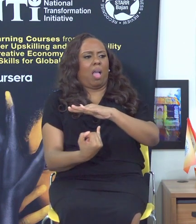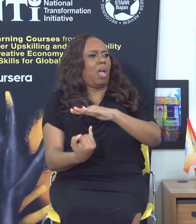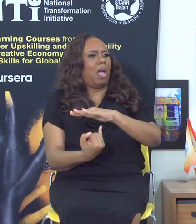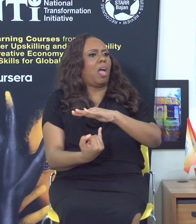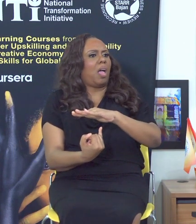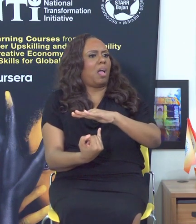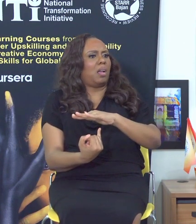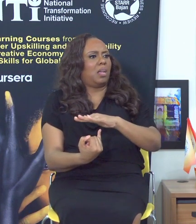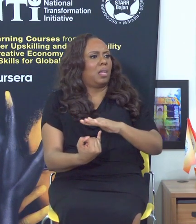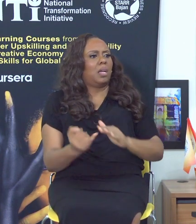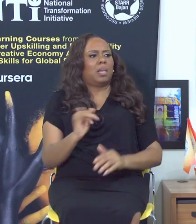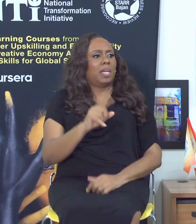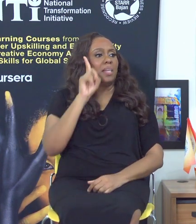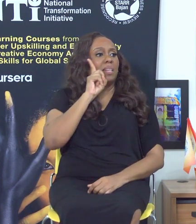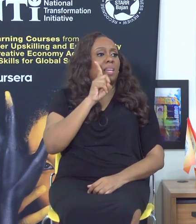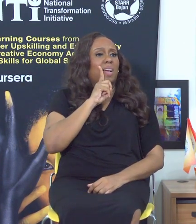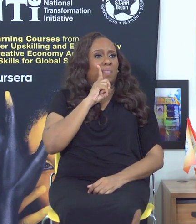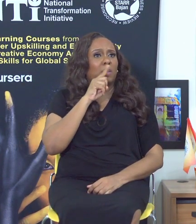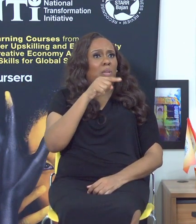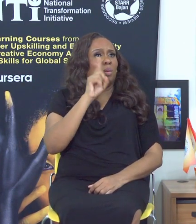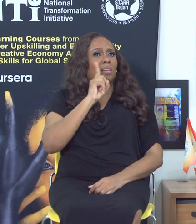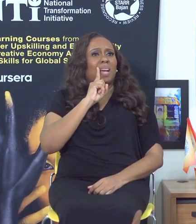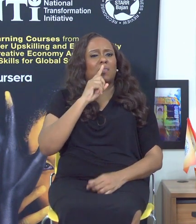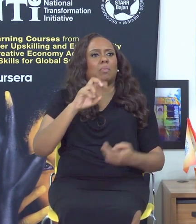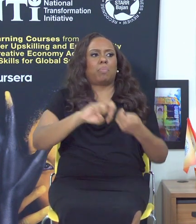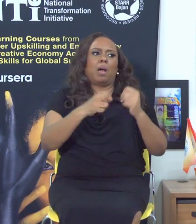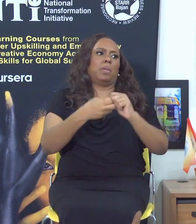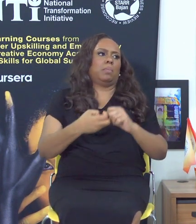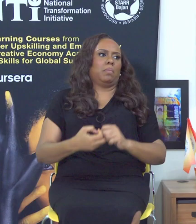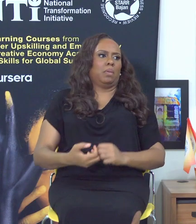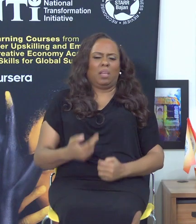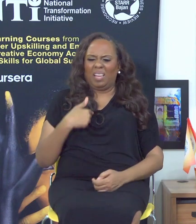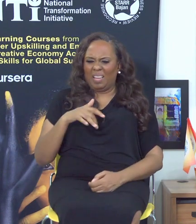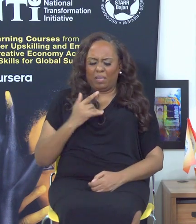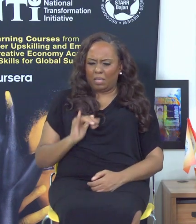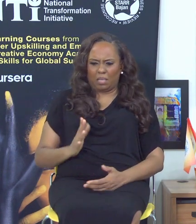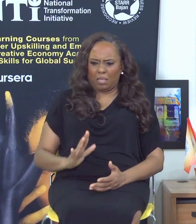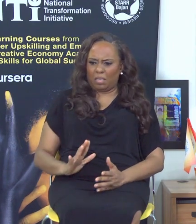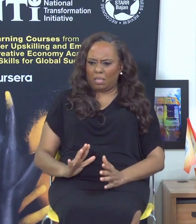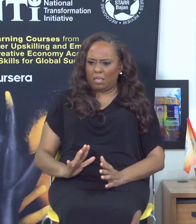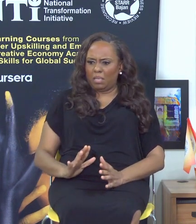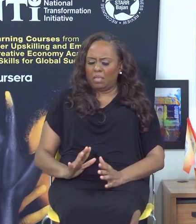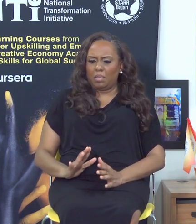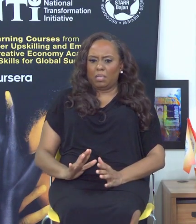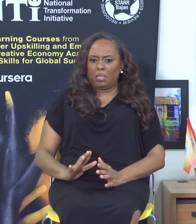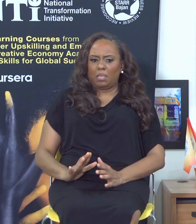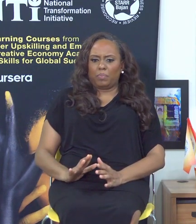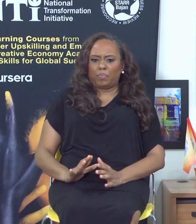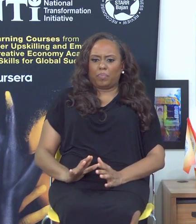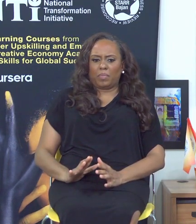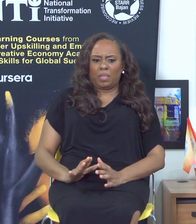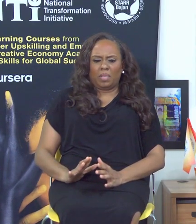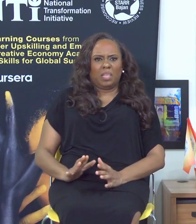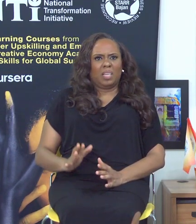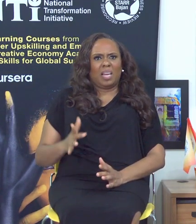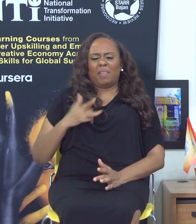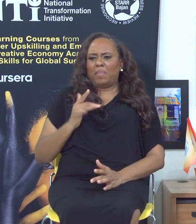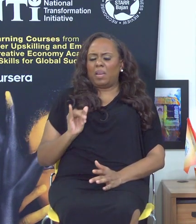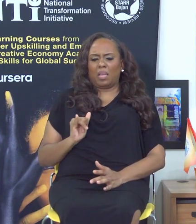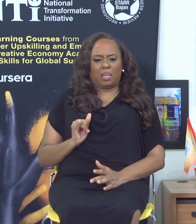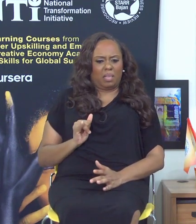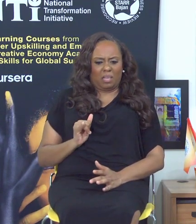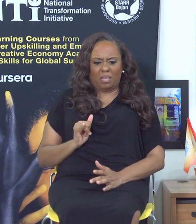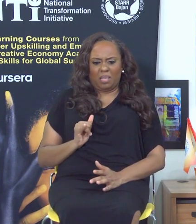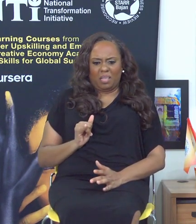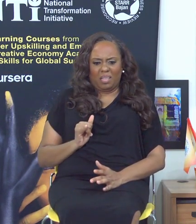is a problem. Yeah. You know, it's something that I can't be in the space. She was actually